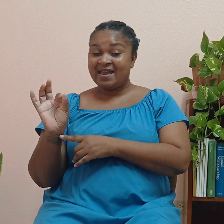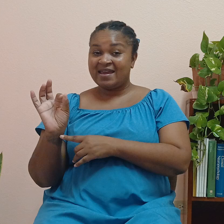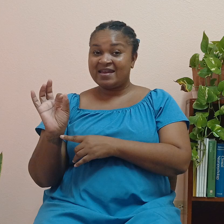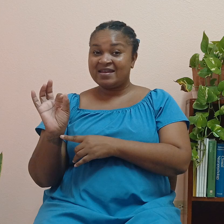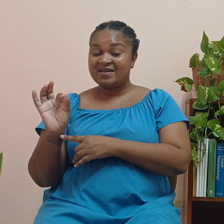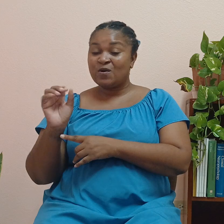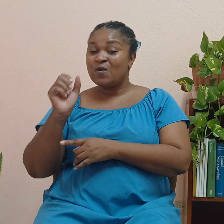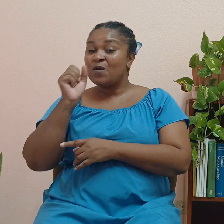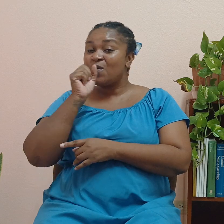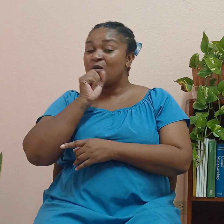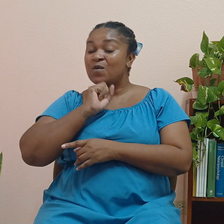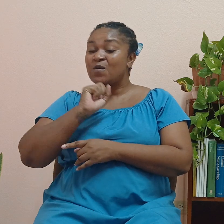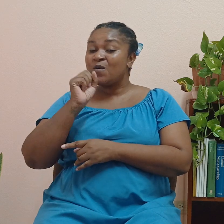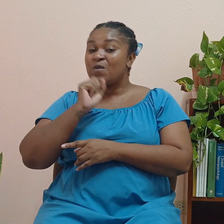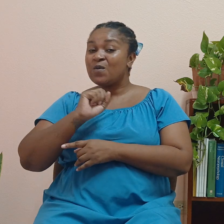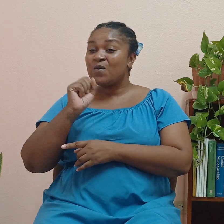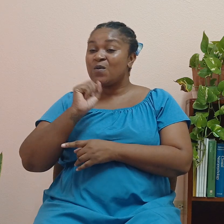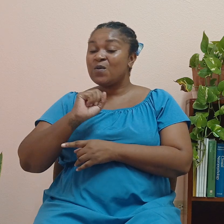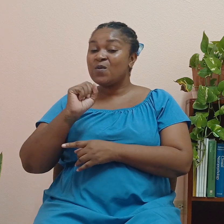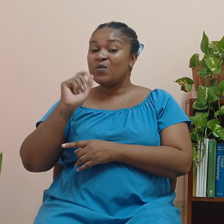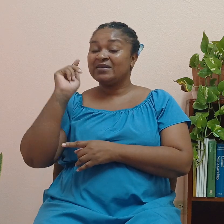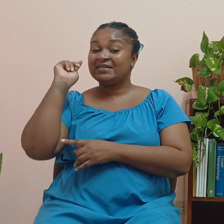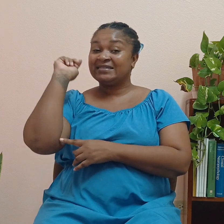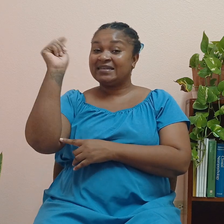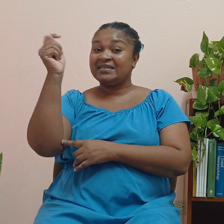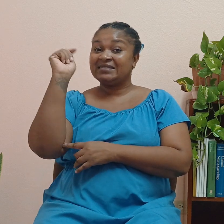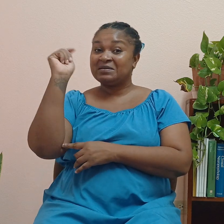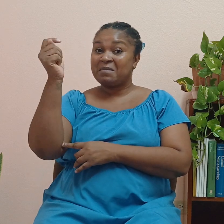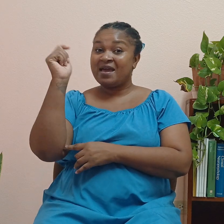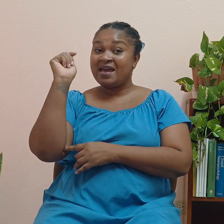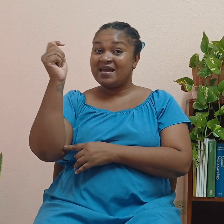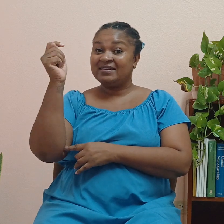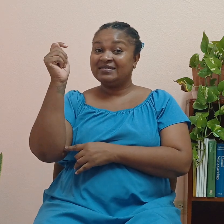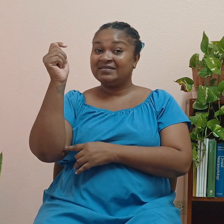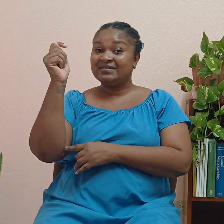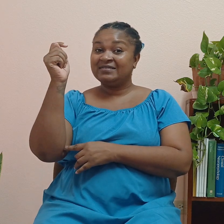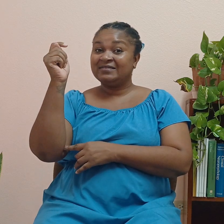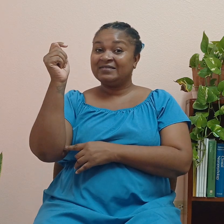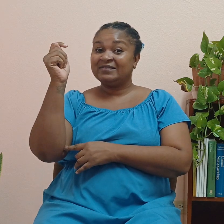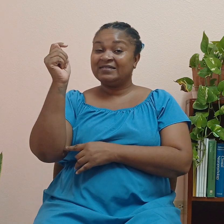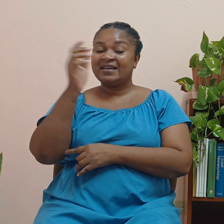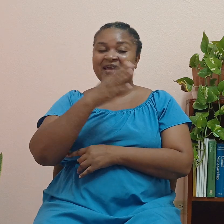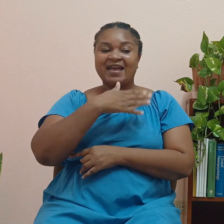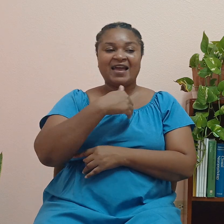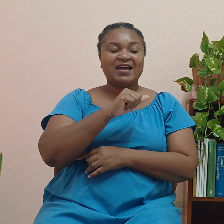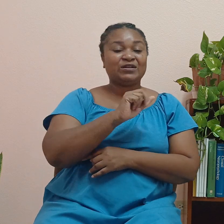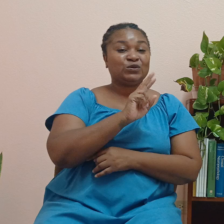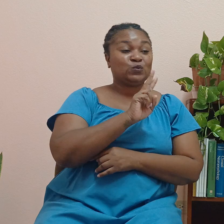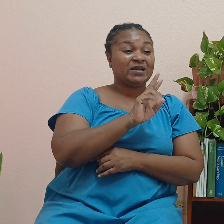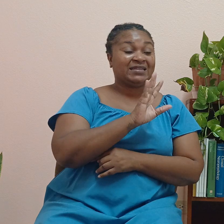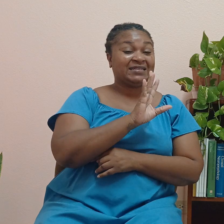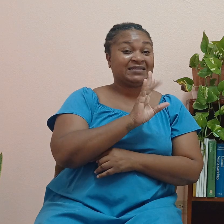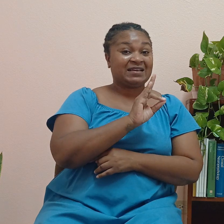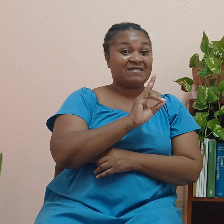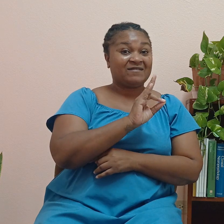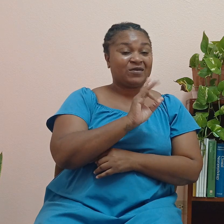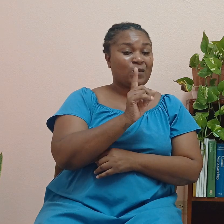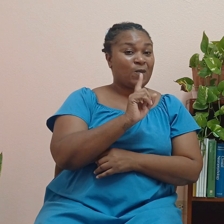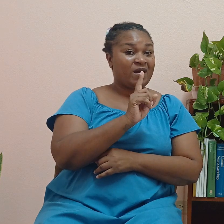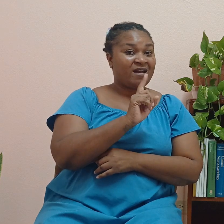are found in the Old Testament and 27 are in the New